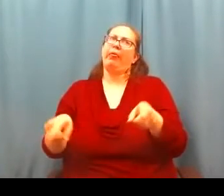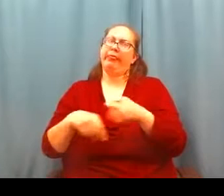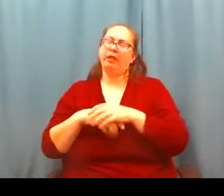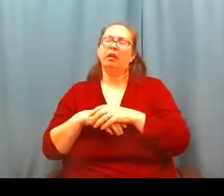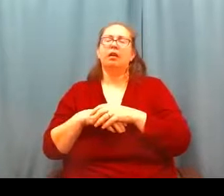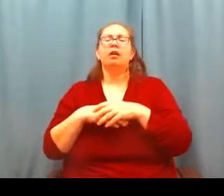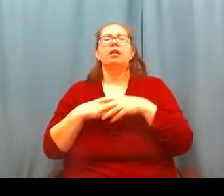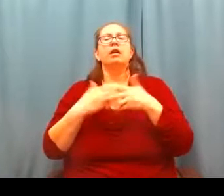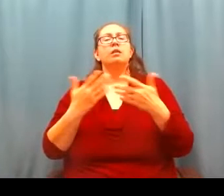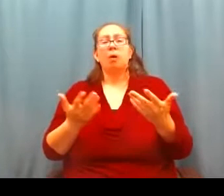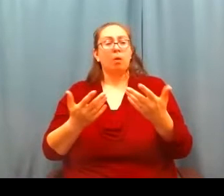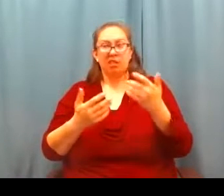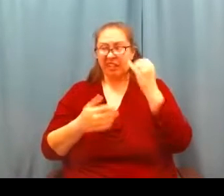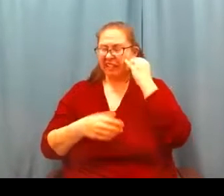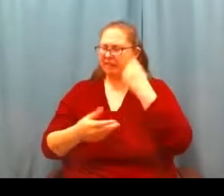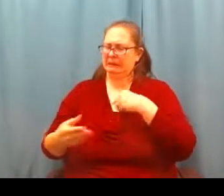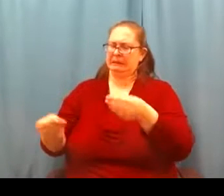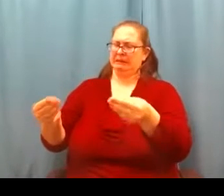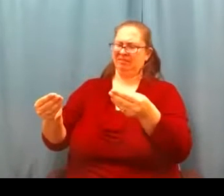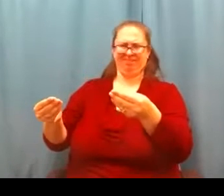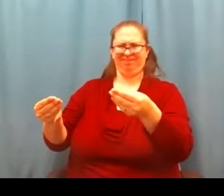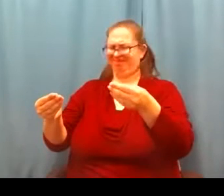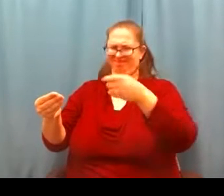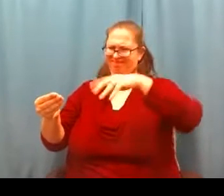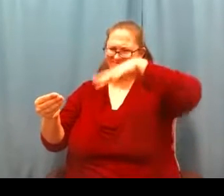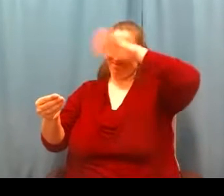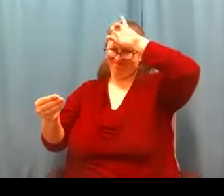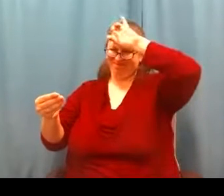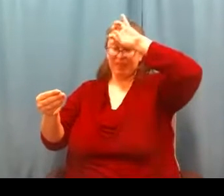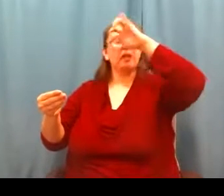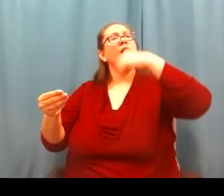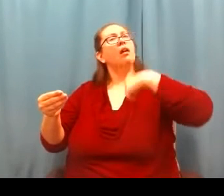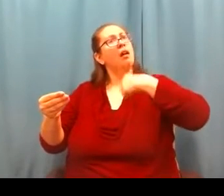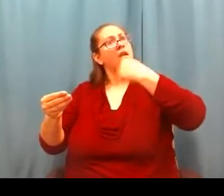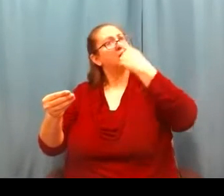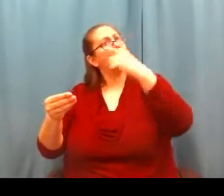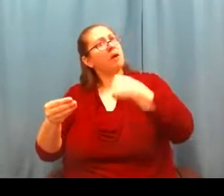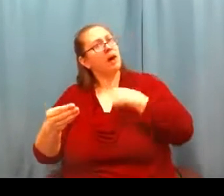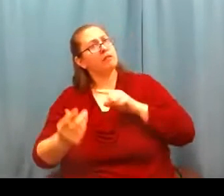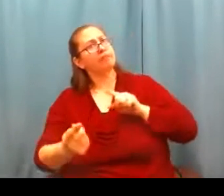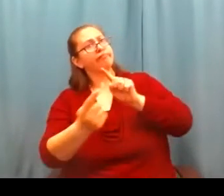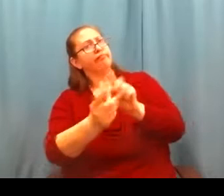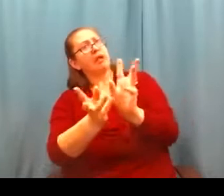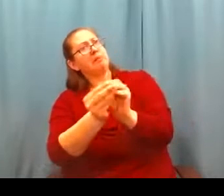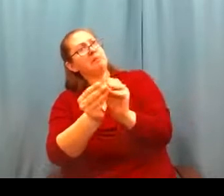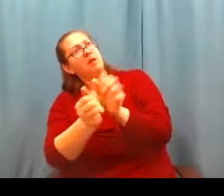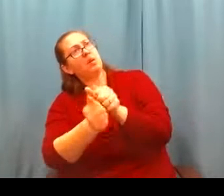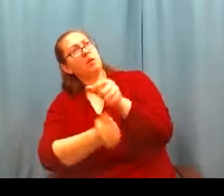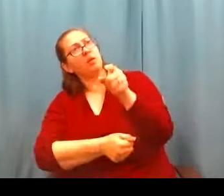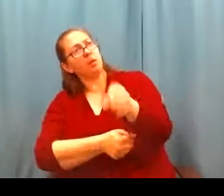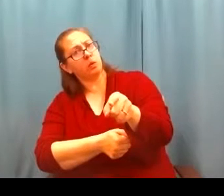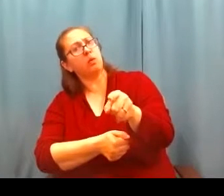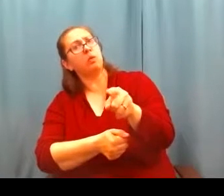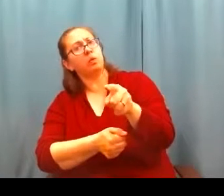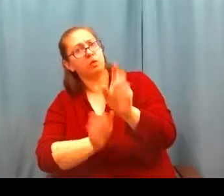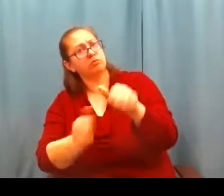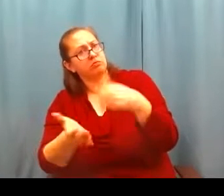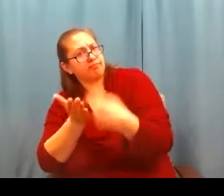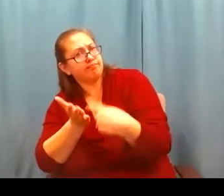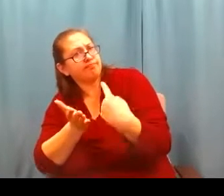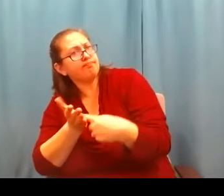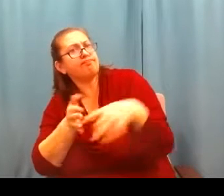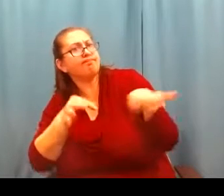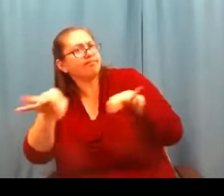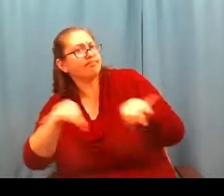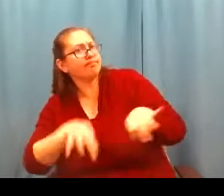happy to visit with you about those. I know we have a lot of questions, right? So I'll just get